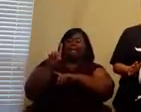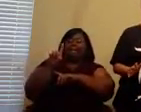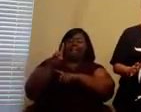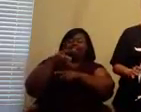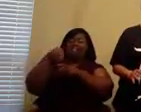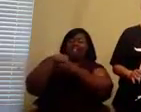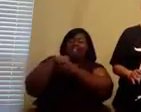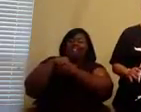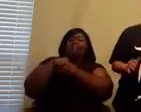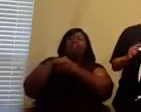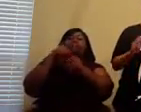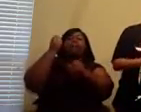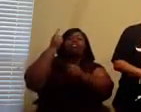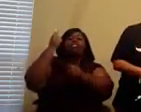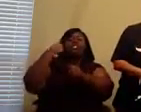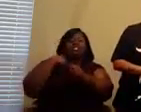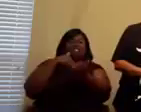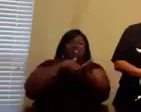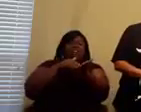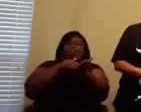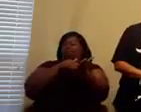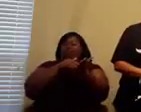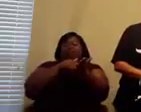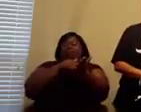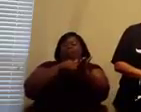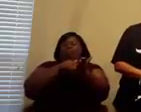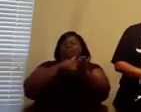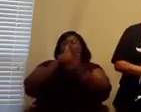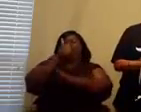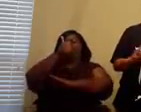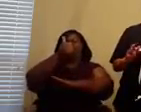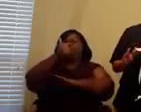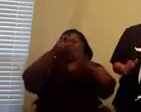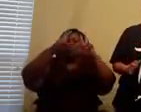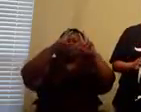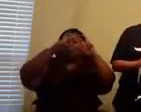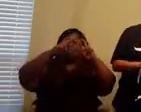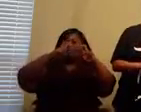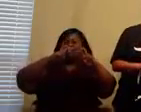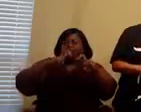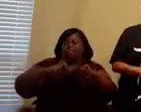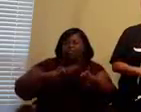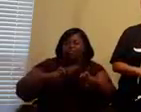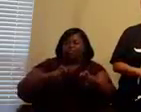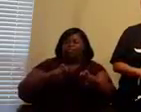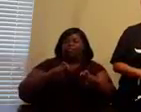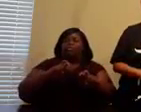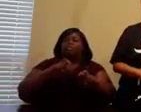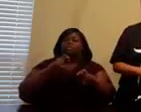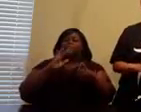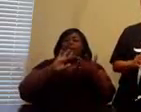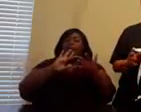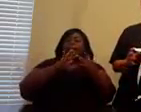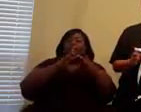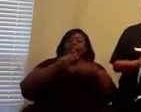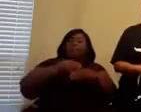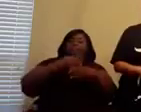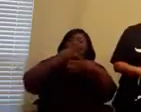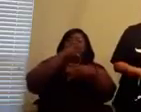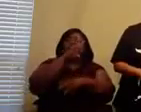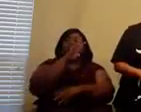any medical claims, and I really would like for everyone to do their research, and they could research on WebMD